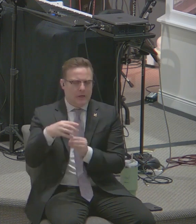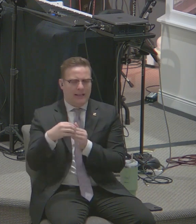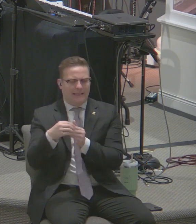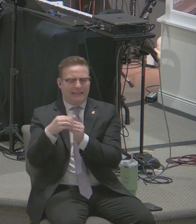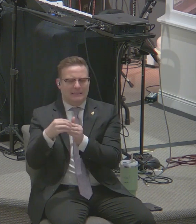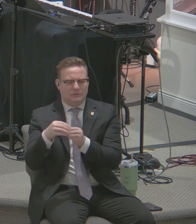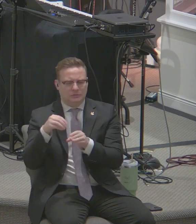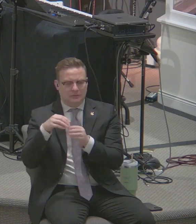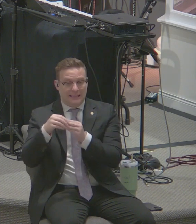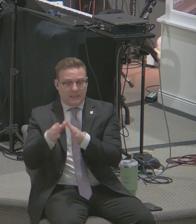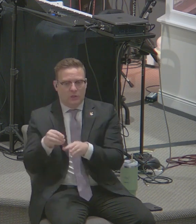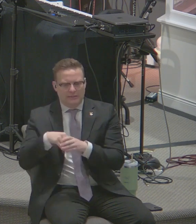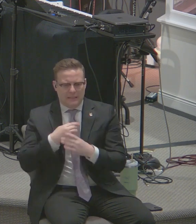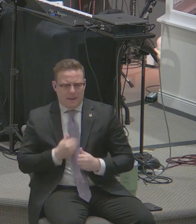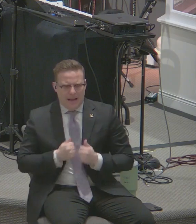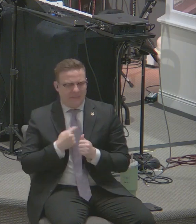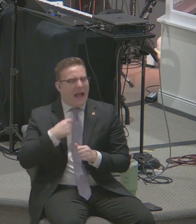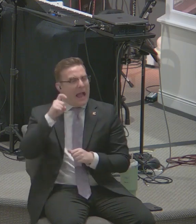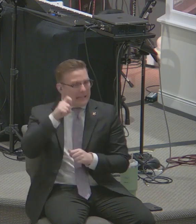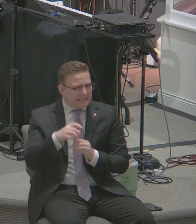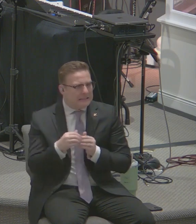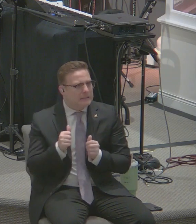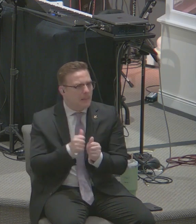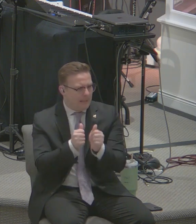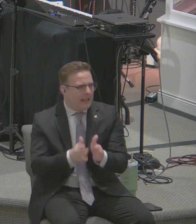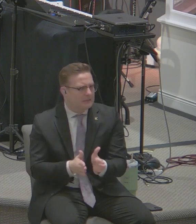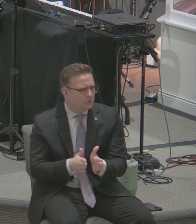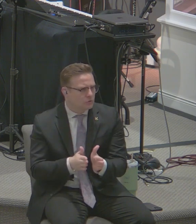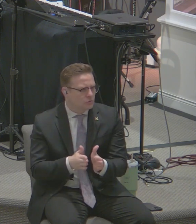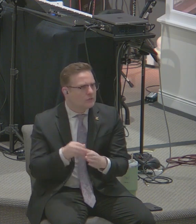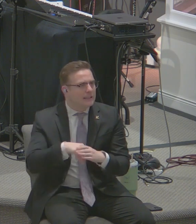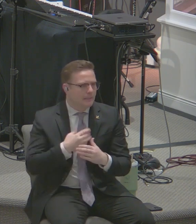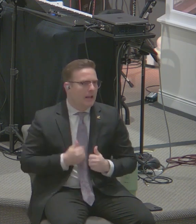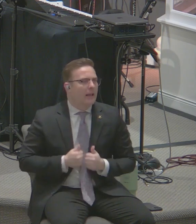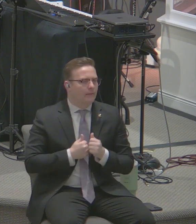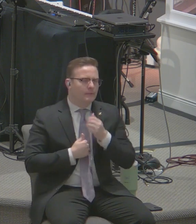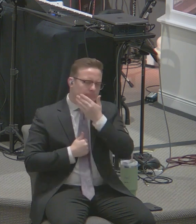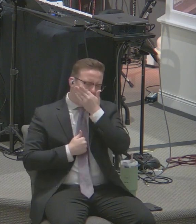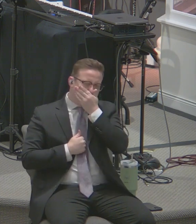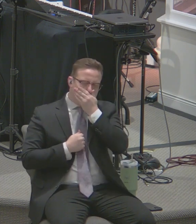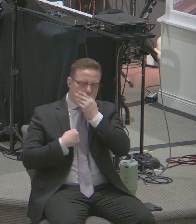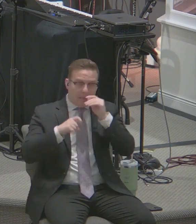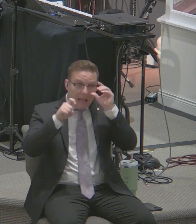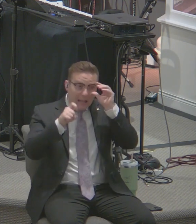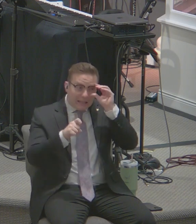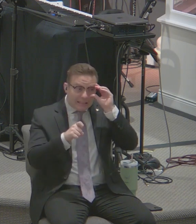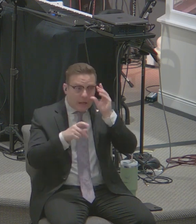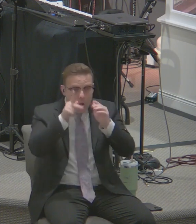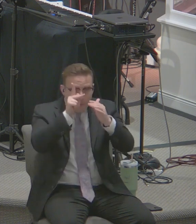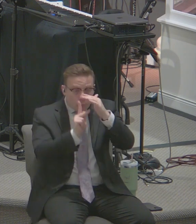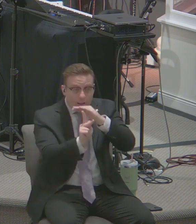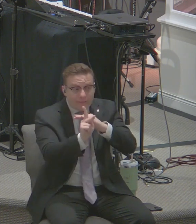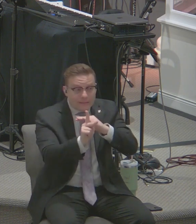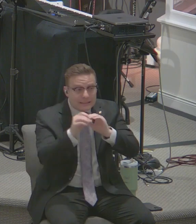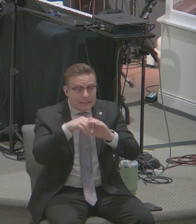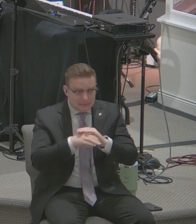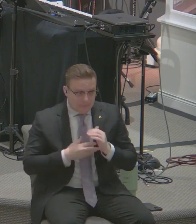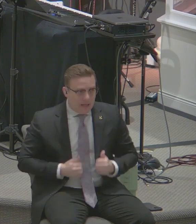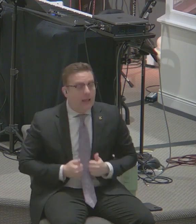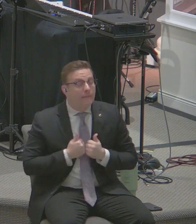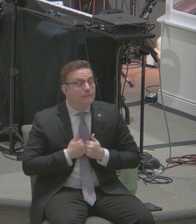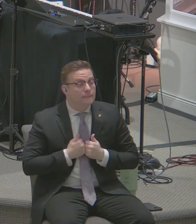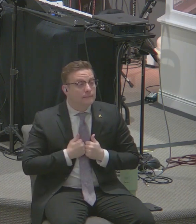I need an apostle in my life. I need a prophet in my